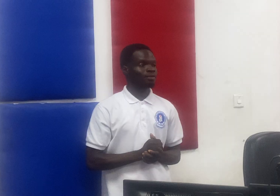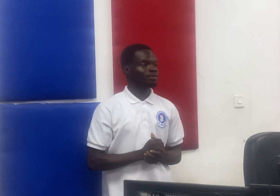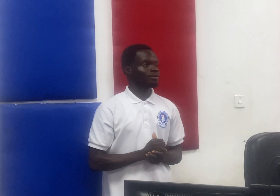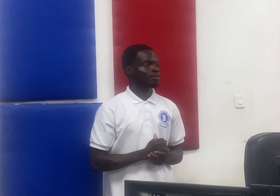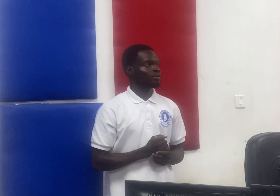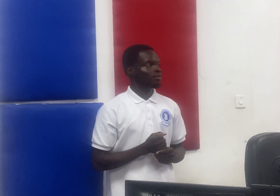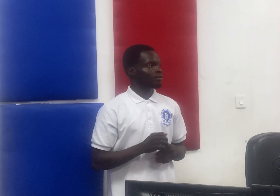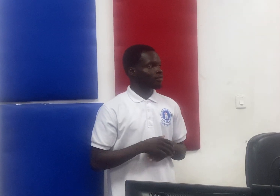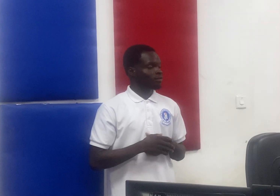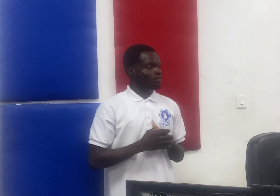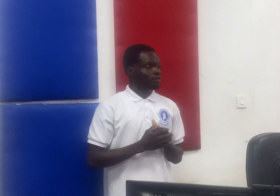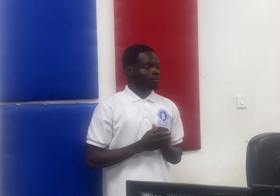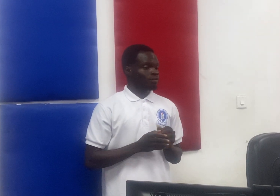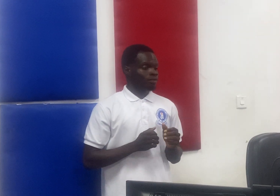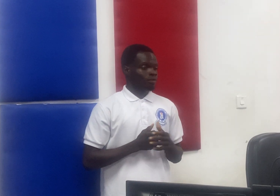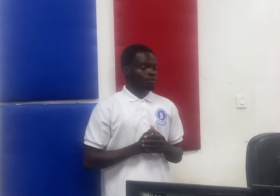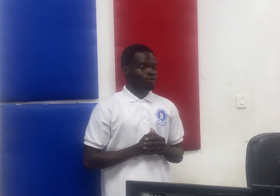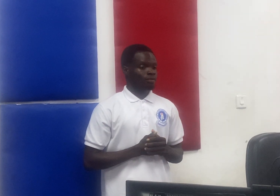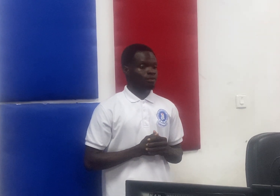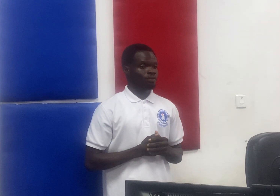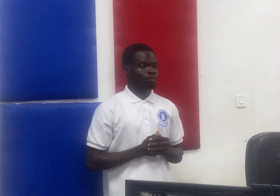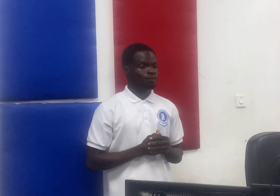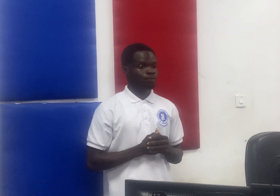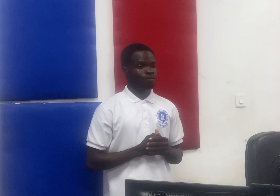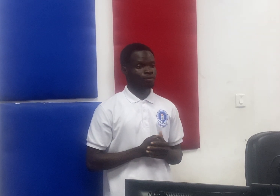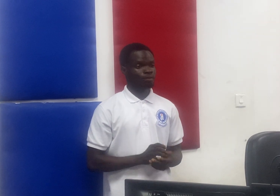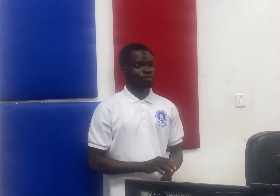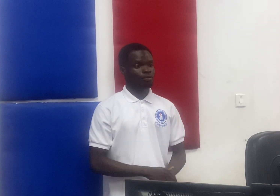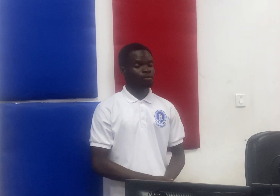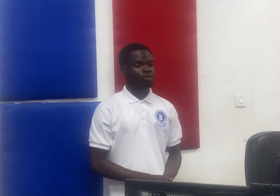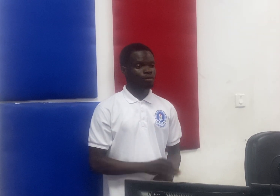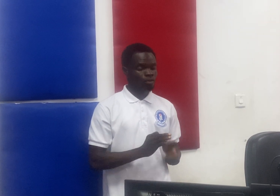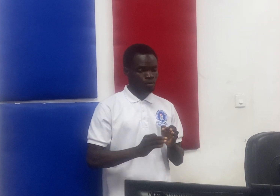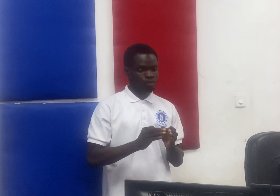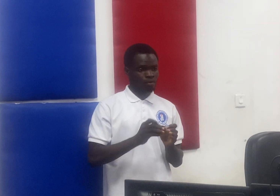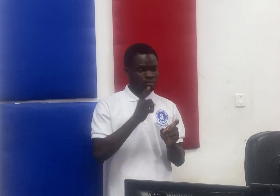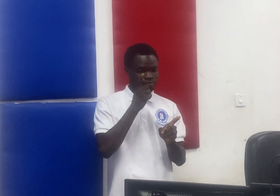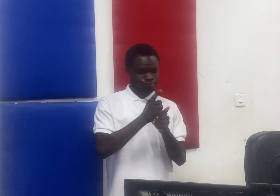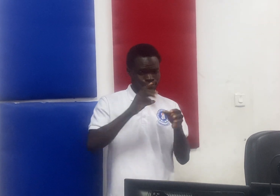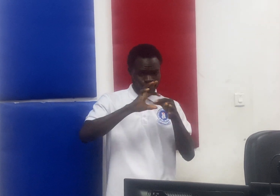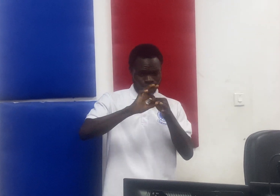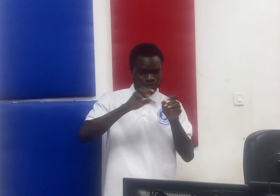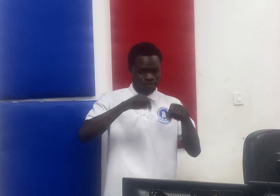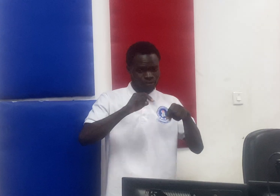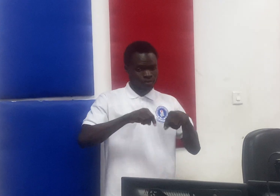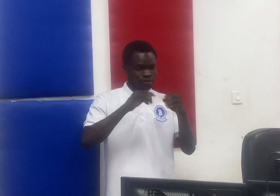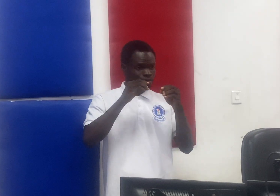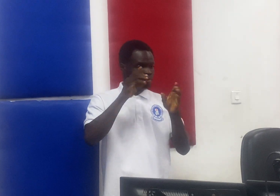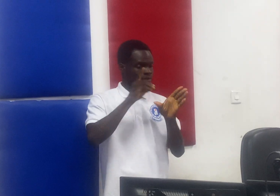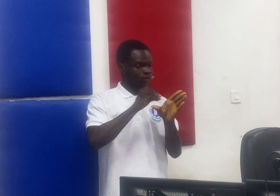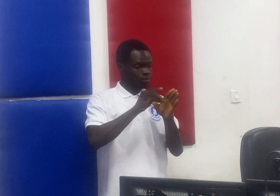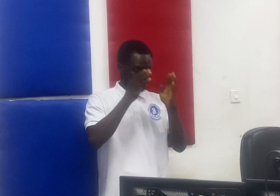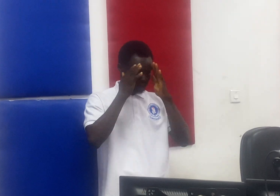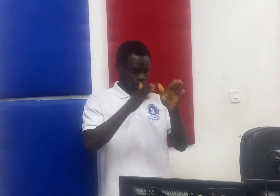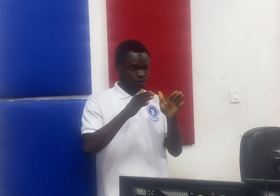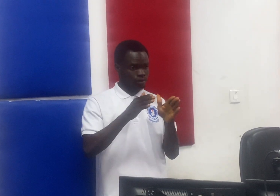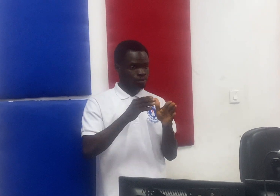much. You're welcome. Please, if you just joined, this is Disability Focus on Radio Windy